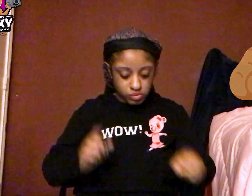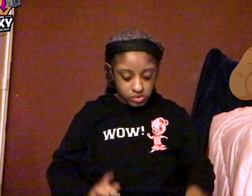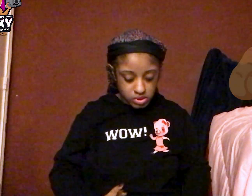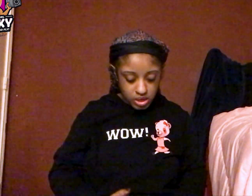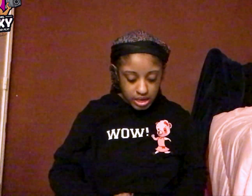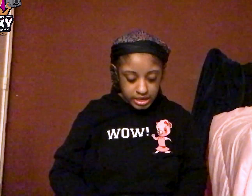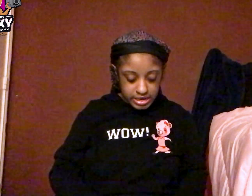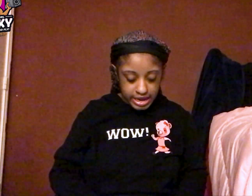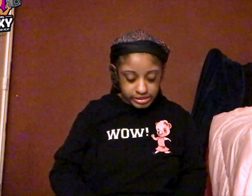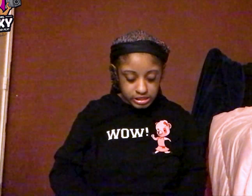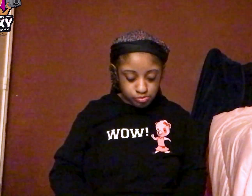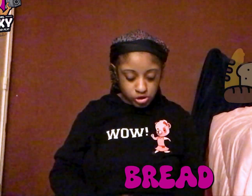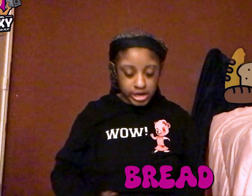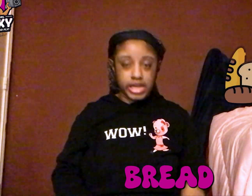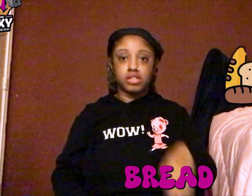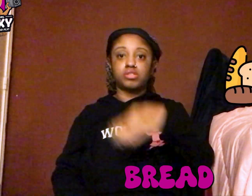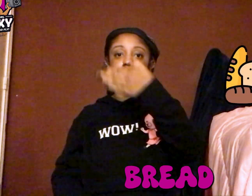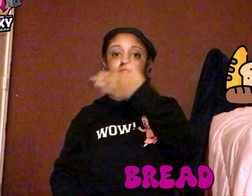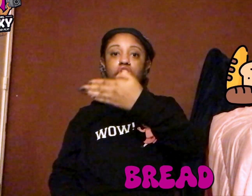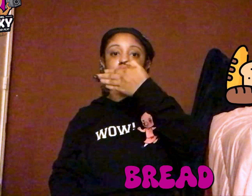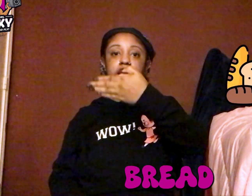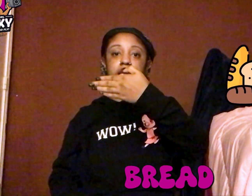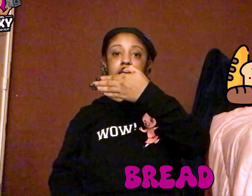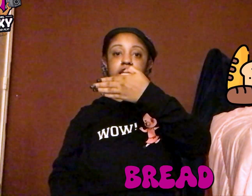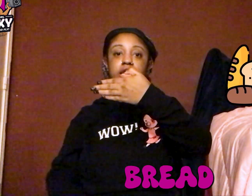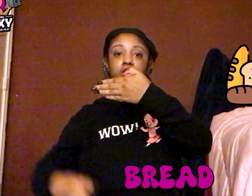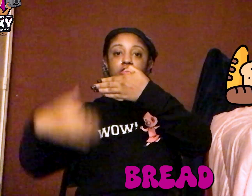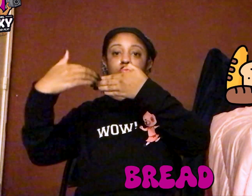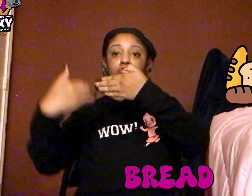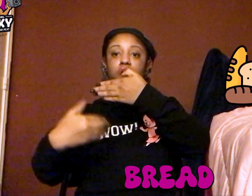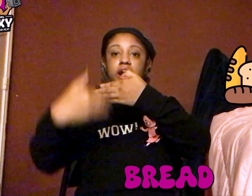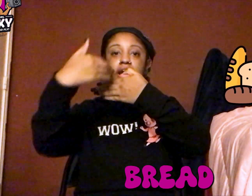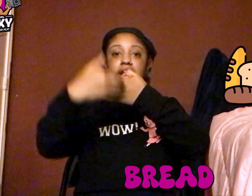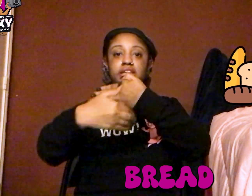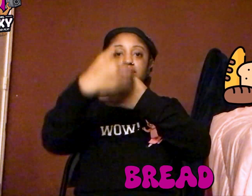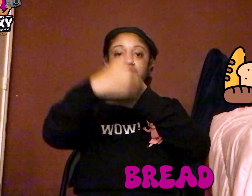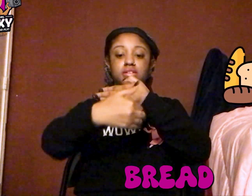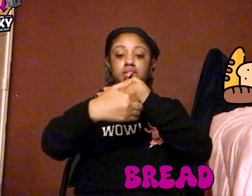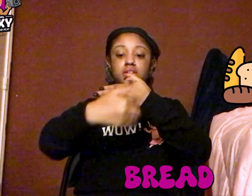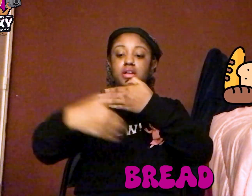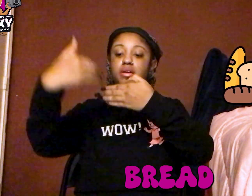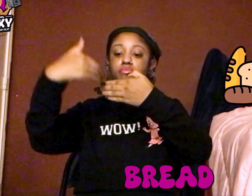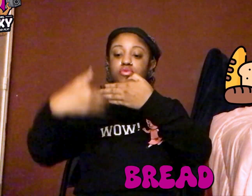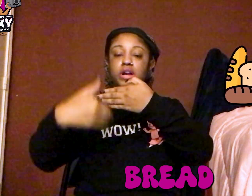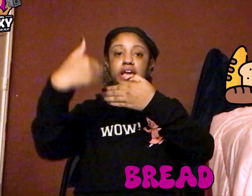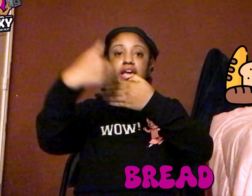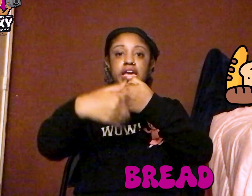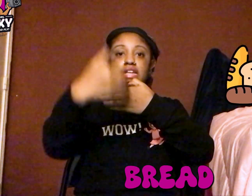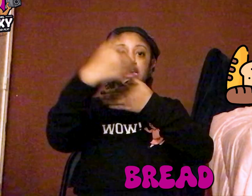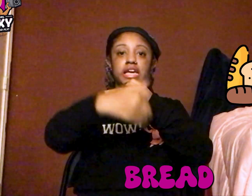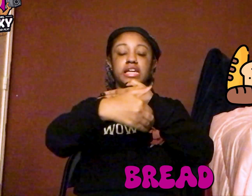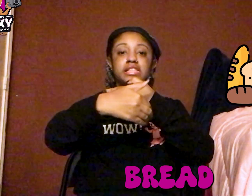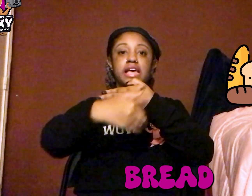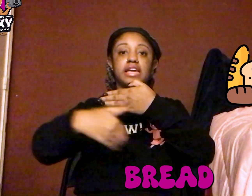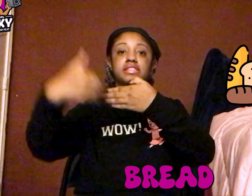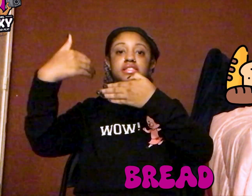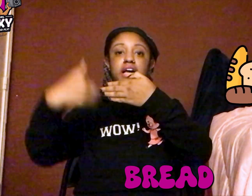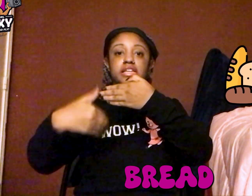Next is bread. So you get your hand and you do bread. bread. It's like slicing